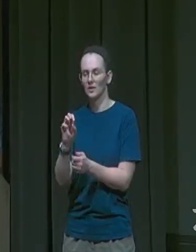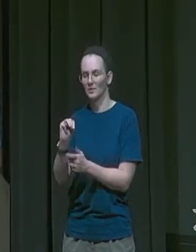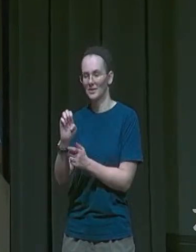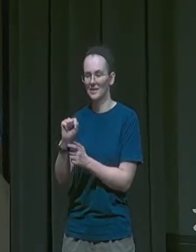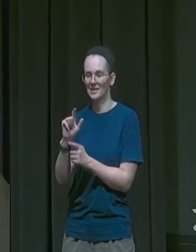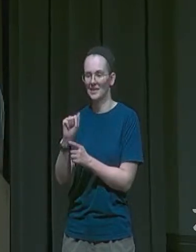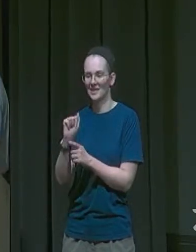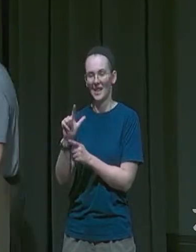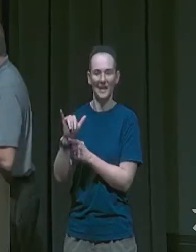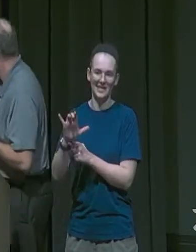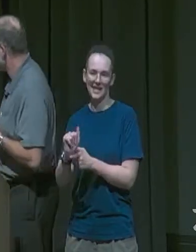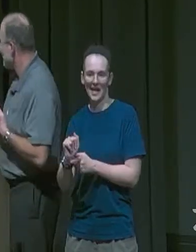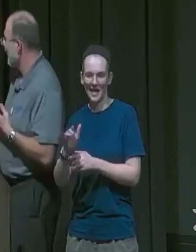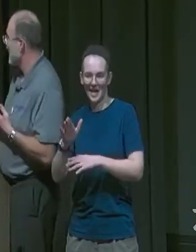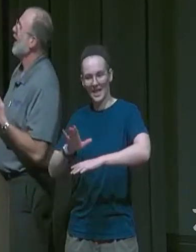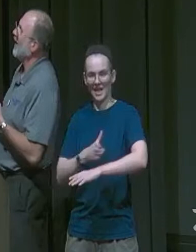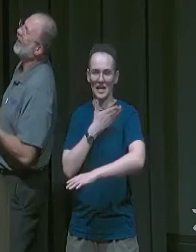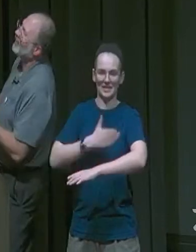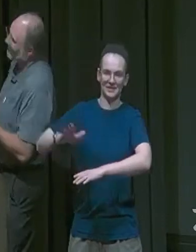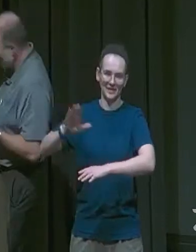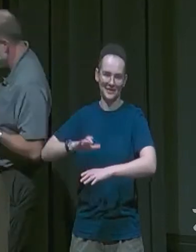concert.